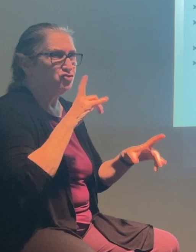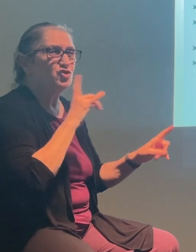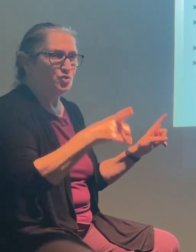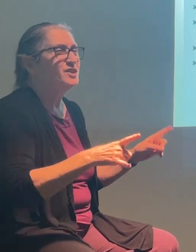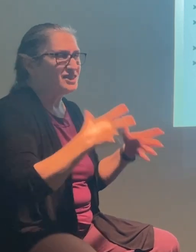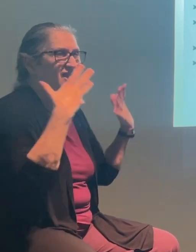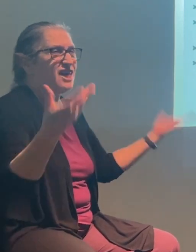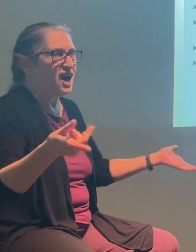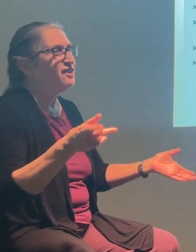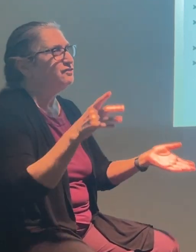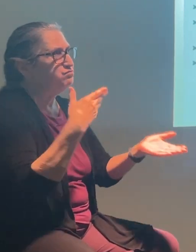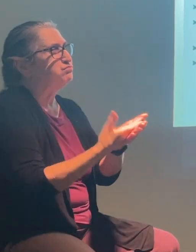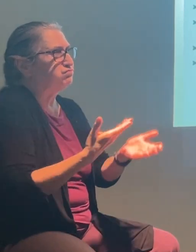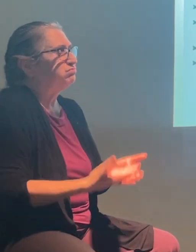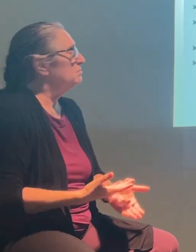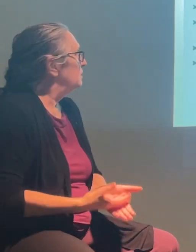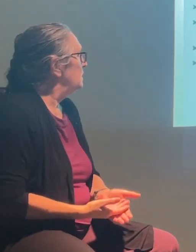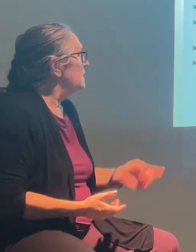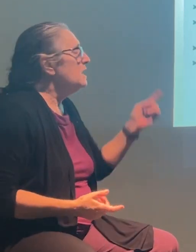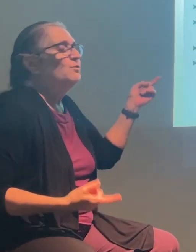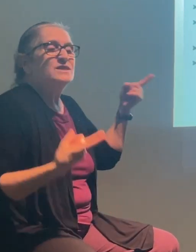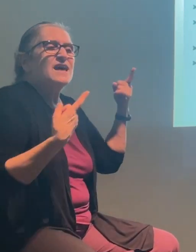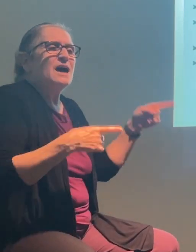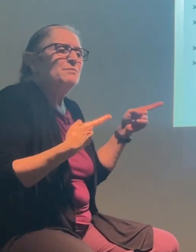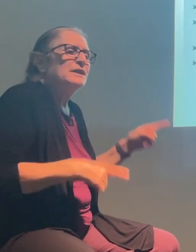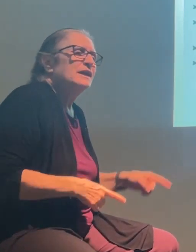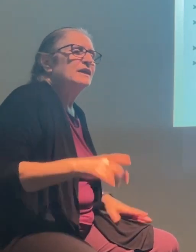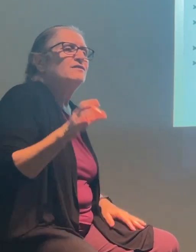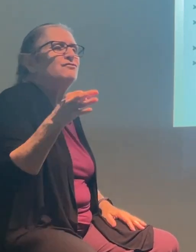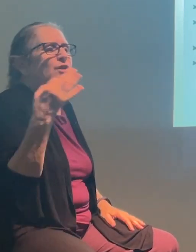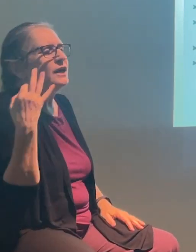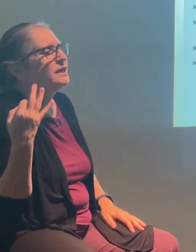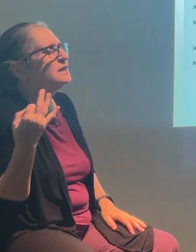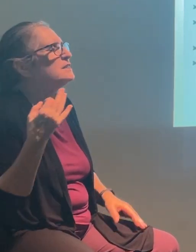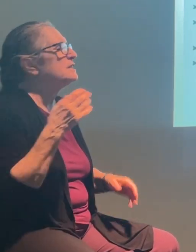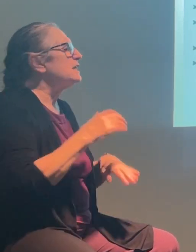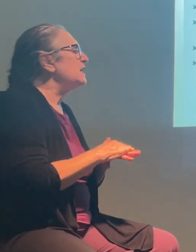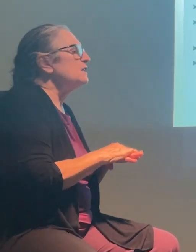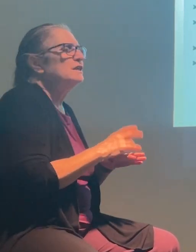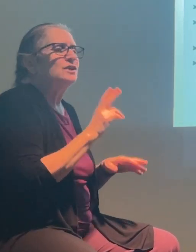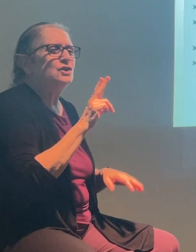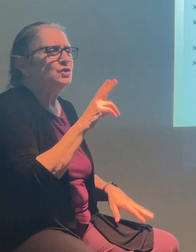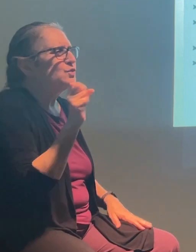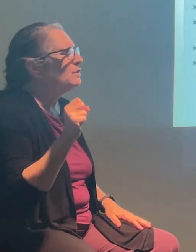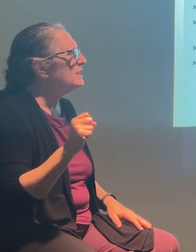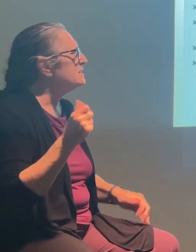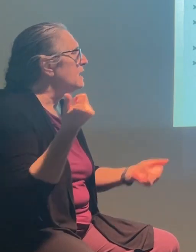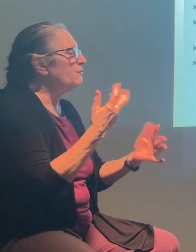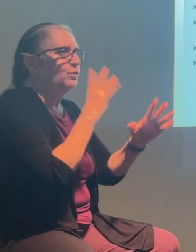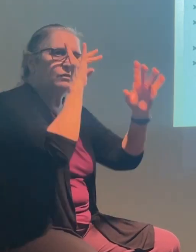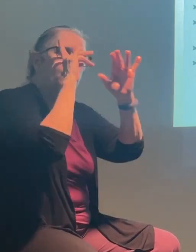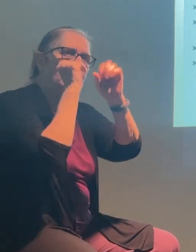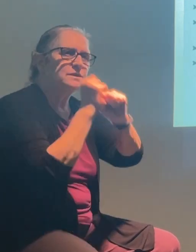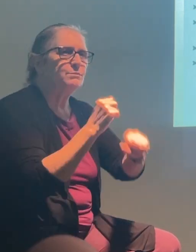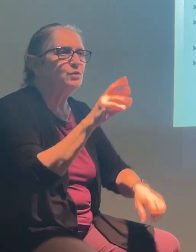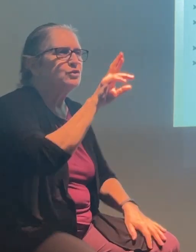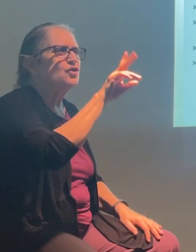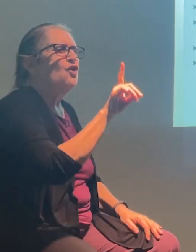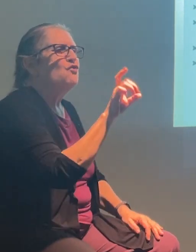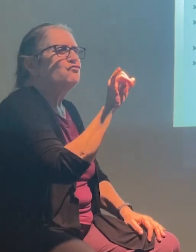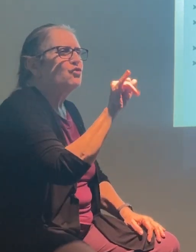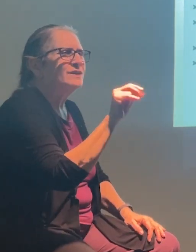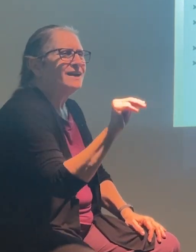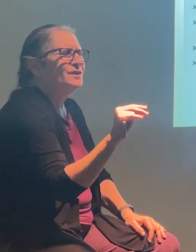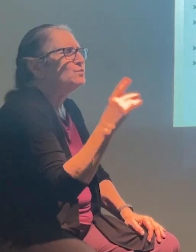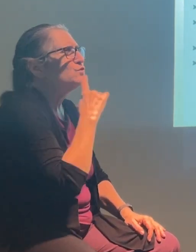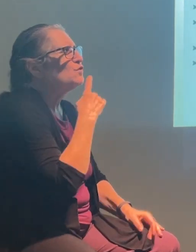So this was happening in France, in England, in the US, like all over the place. Everyone was fascinated because Rodin was so